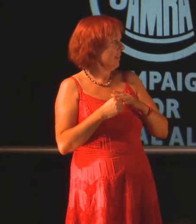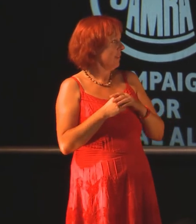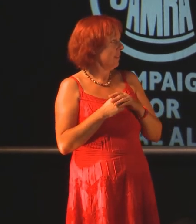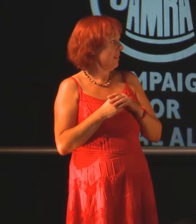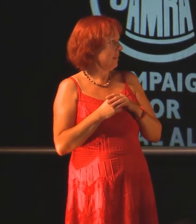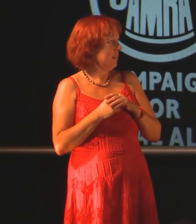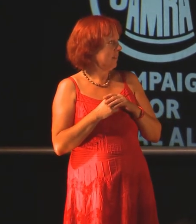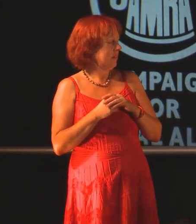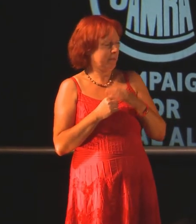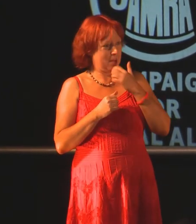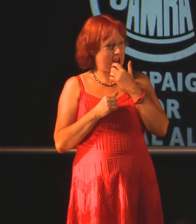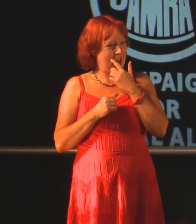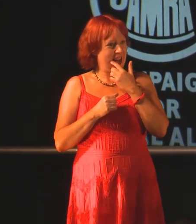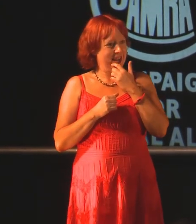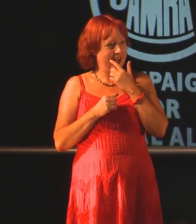Speciality beers.